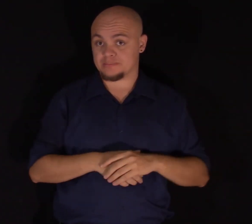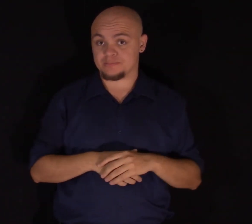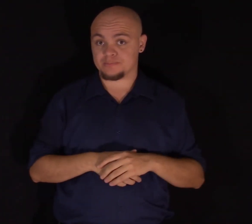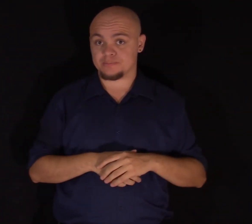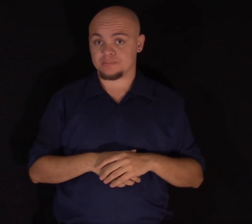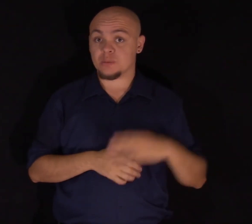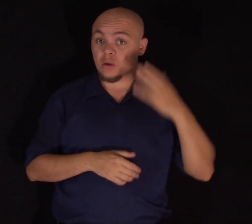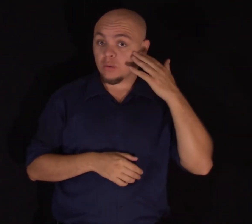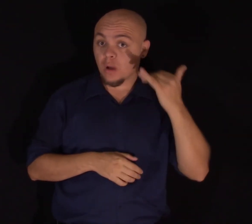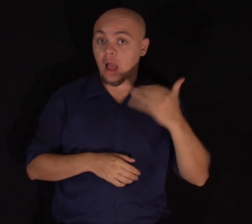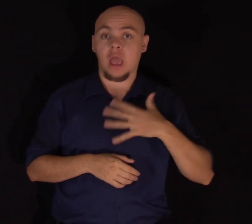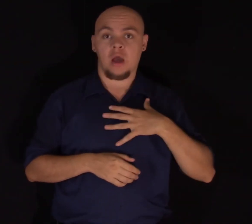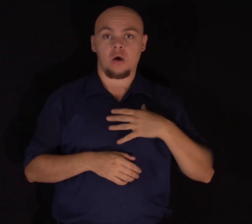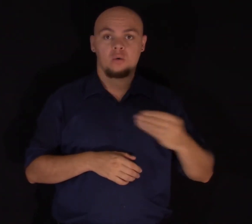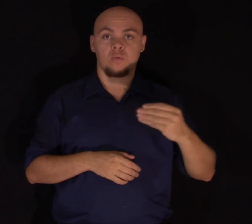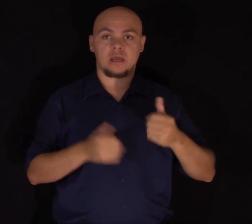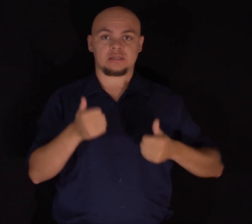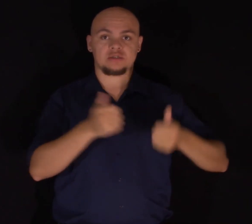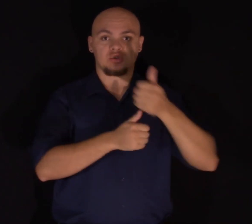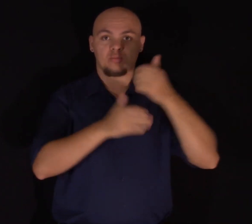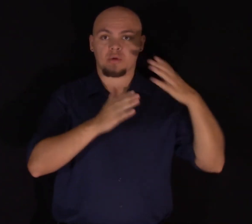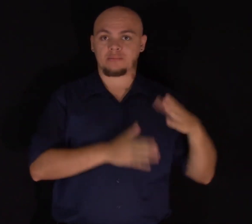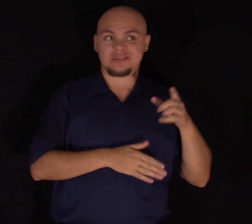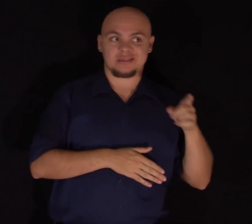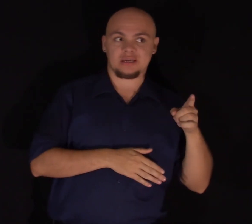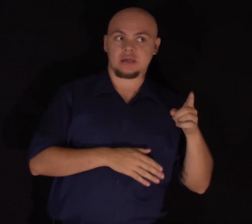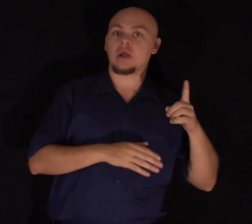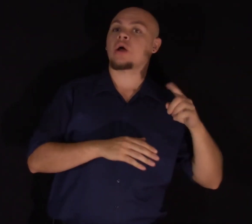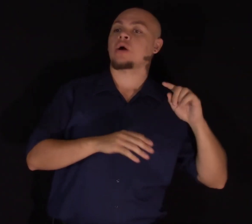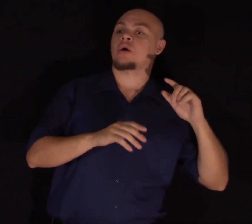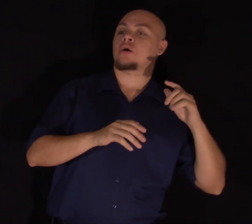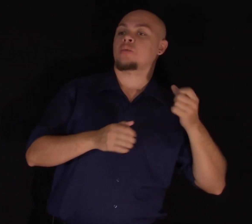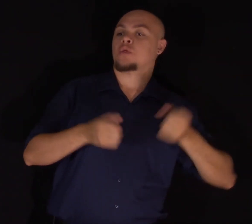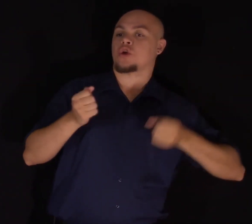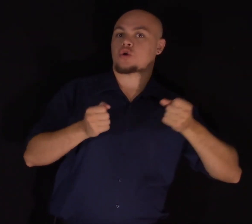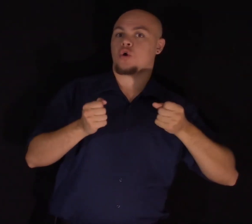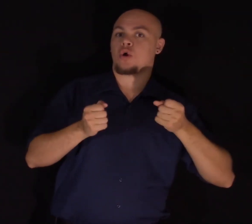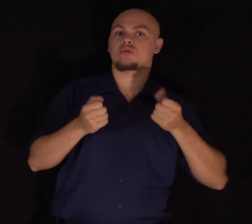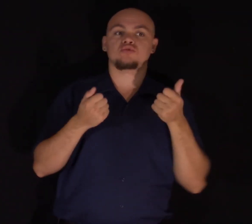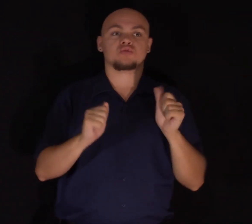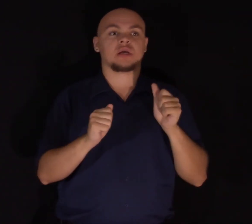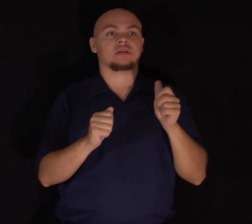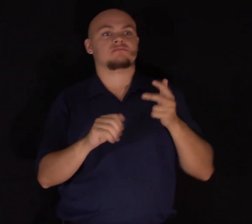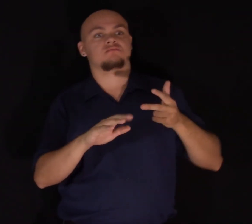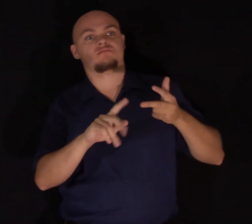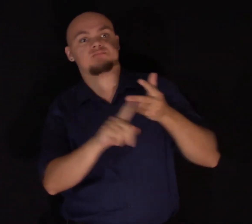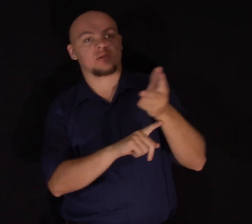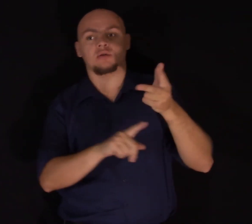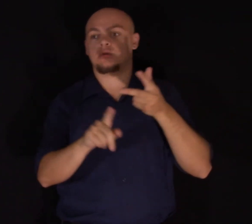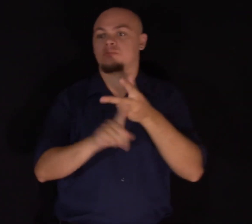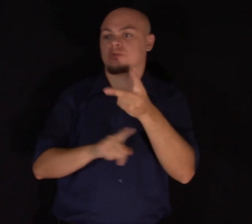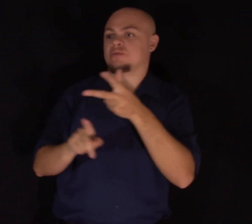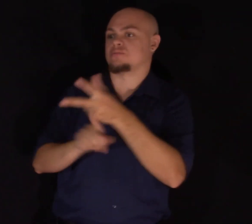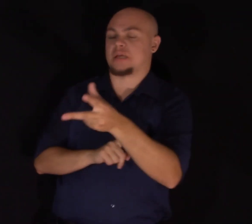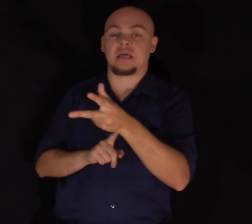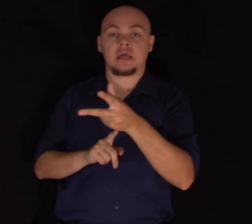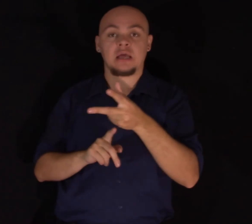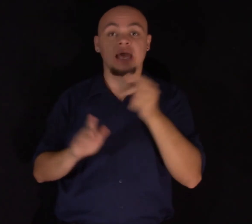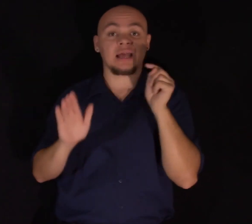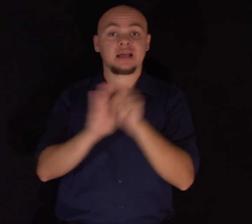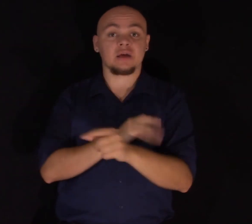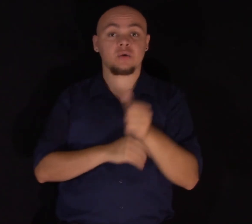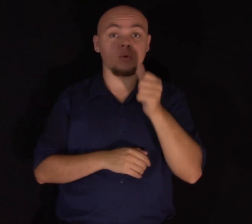white supremacist got in his car and tried to mow down people and resulted in killing one young lady named Heather